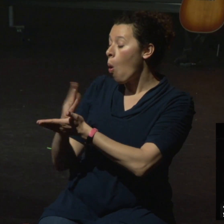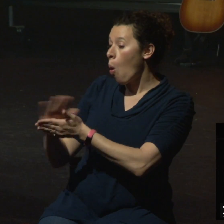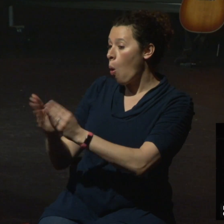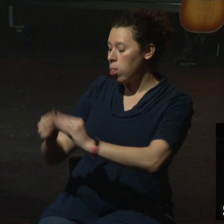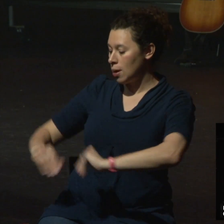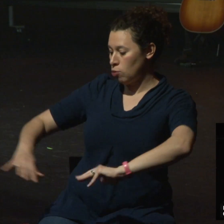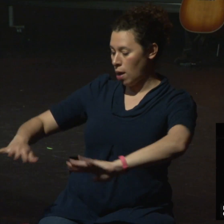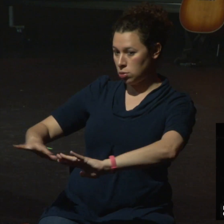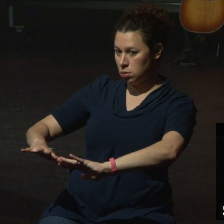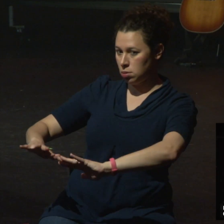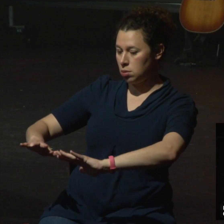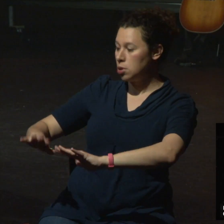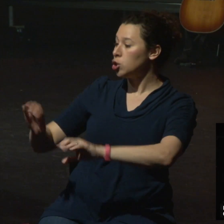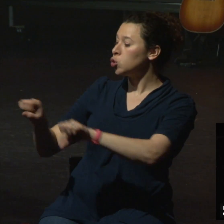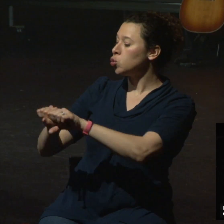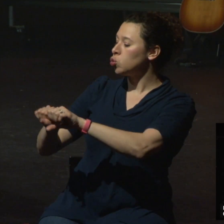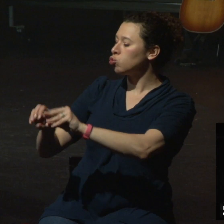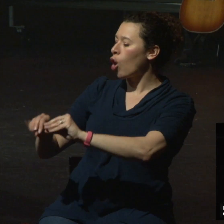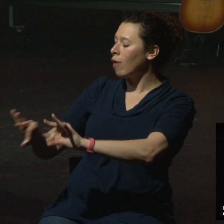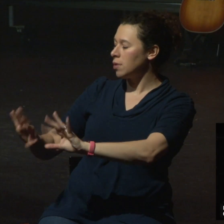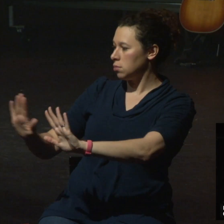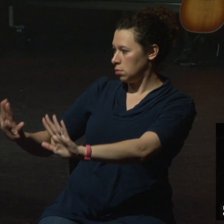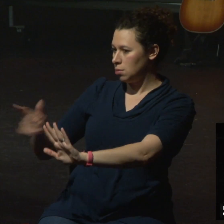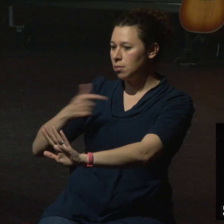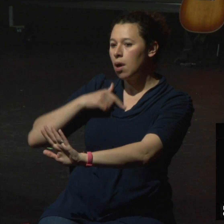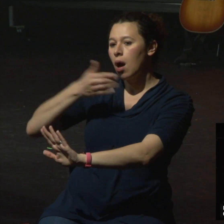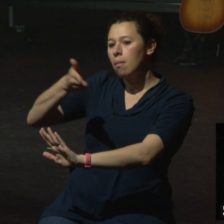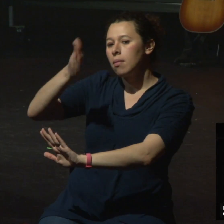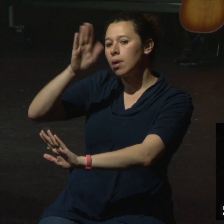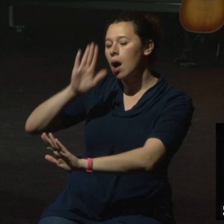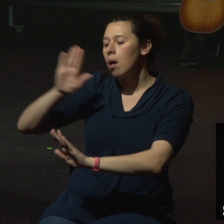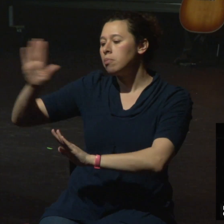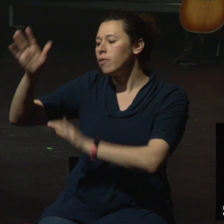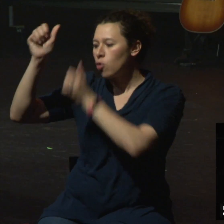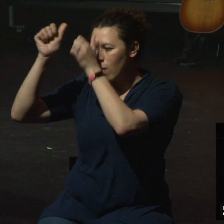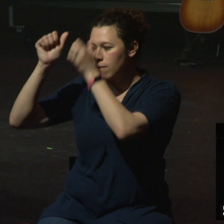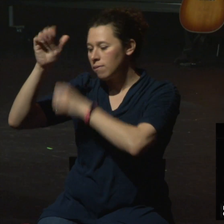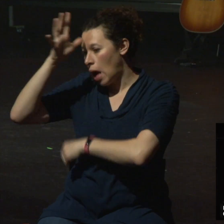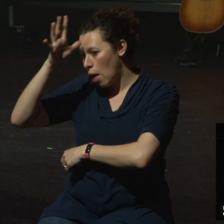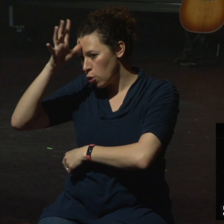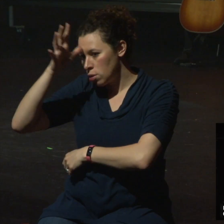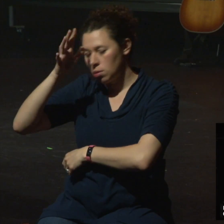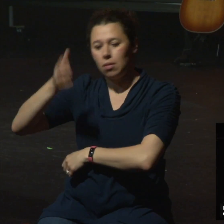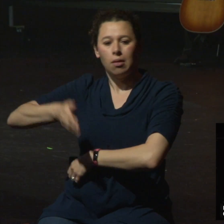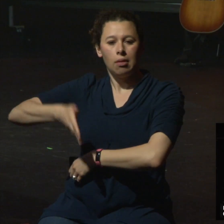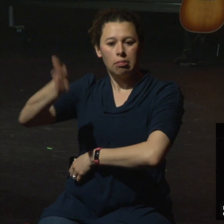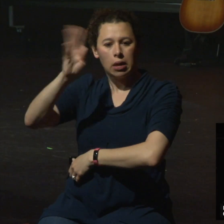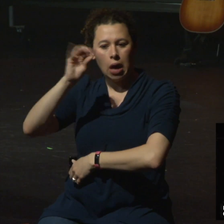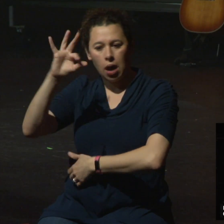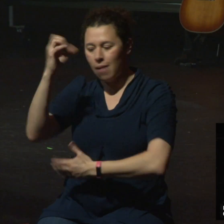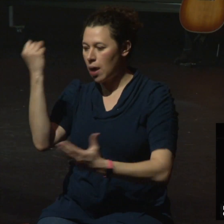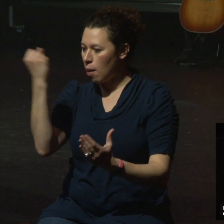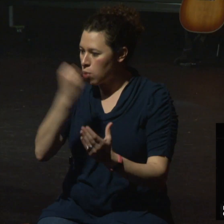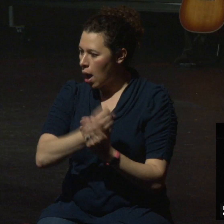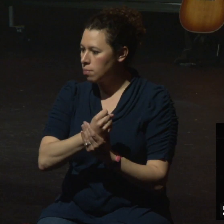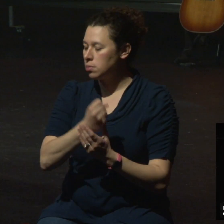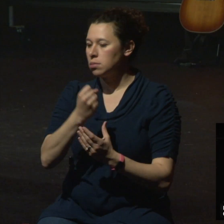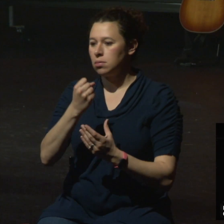ground. I am the God of your father, the God of Abraham, the God of Isaac, and the God of